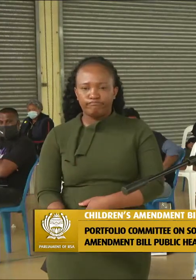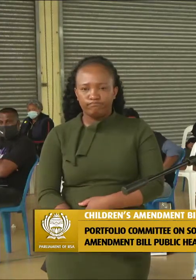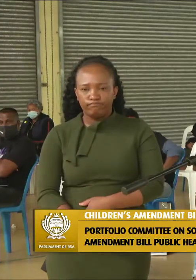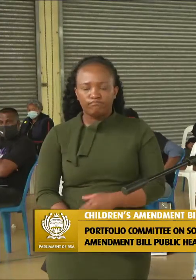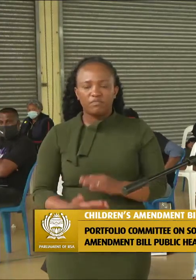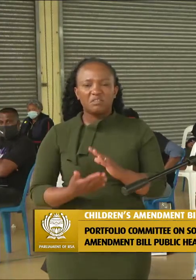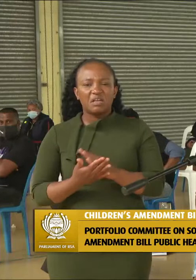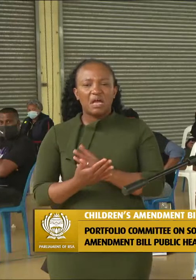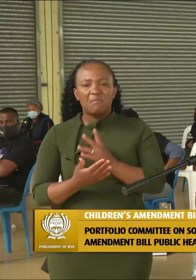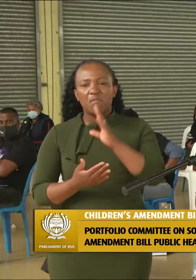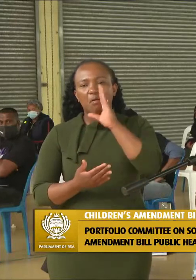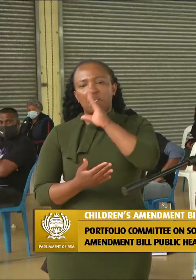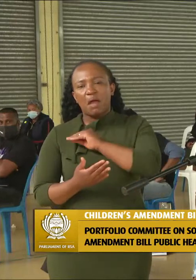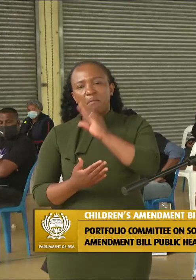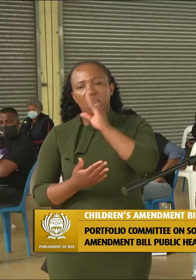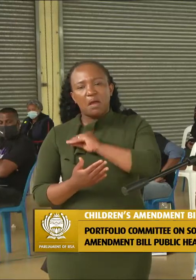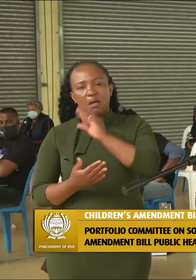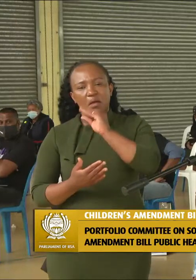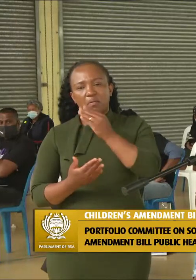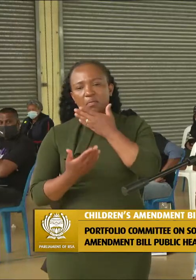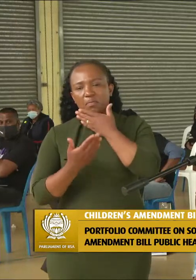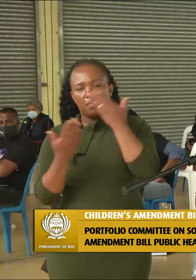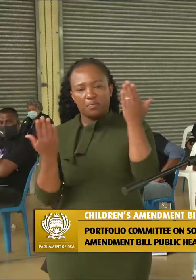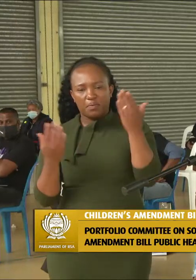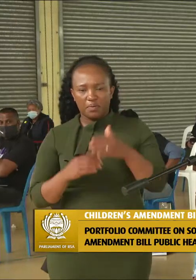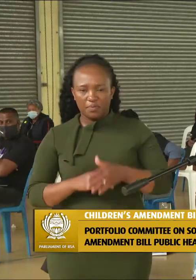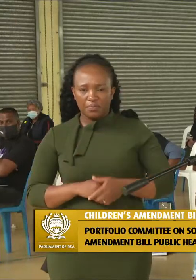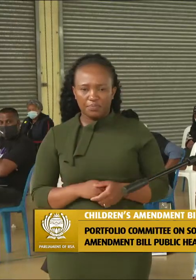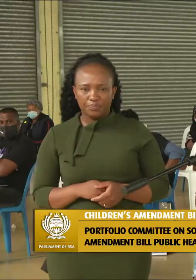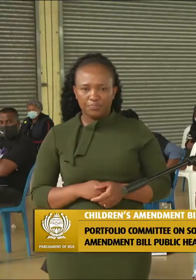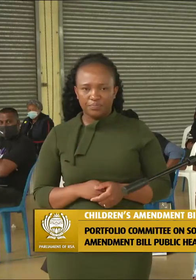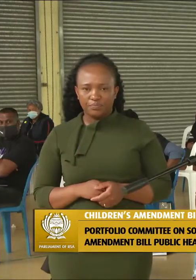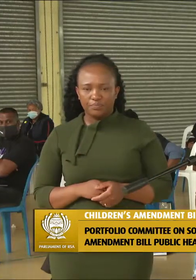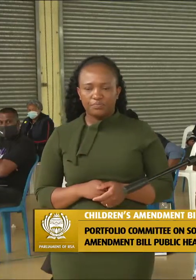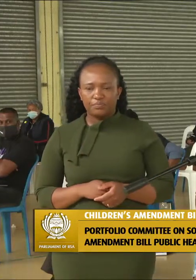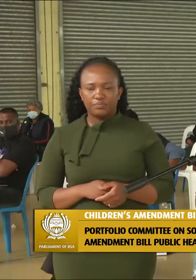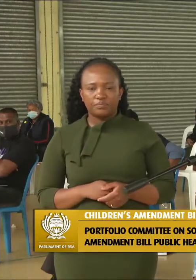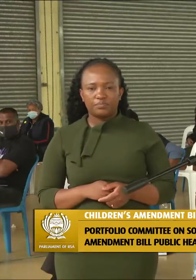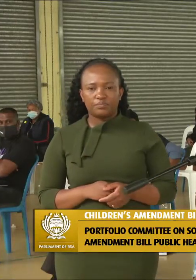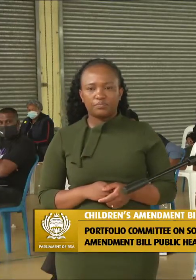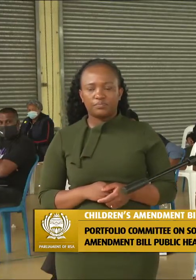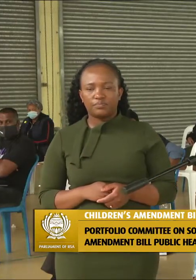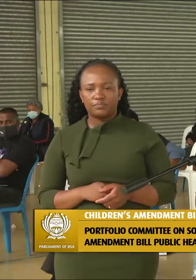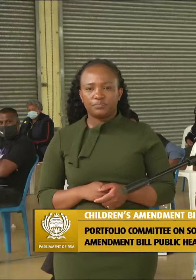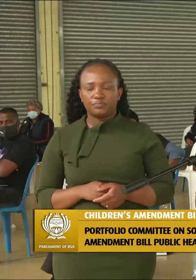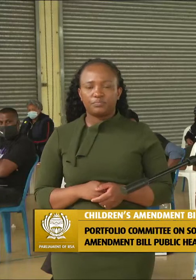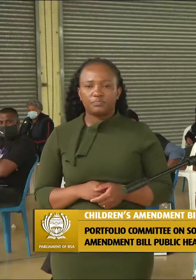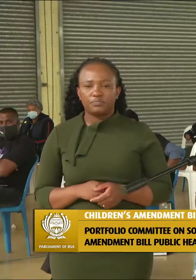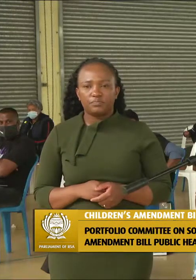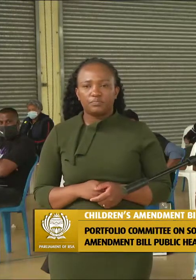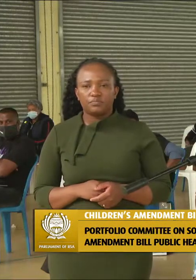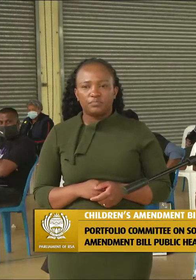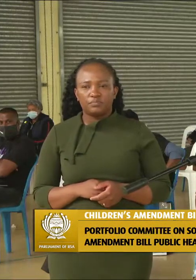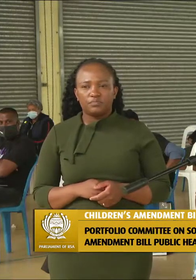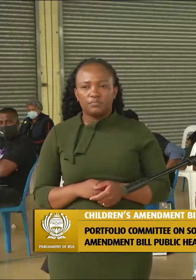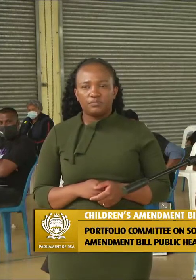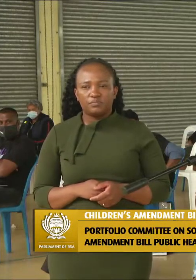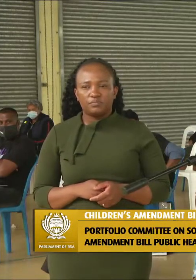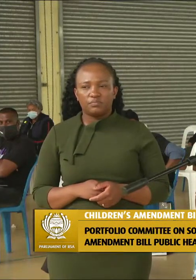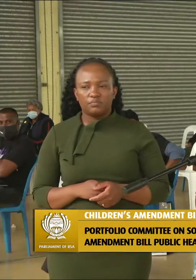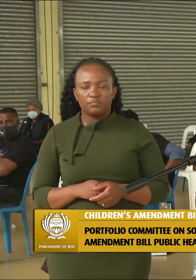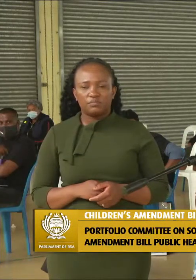bazenzele izinto. Other severe disabilities, you find other kids, they have to wear nappies,